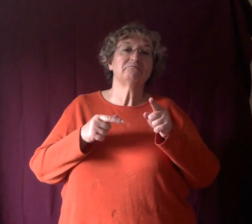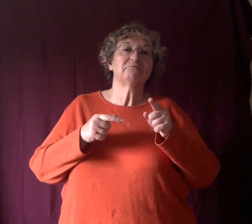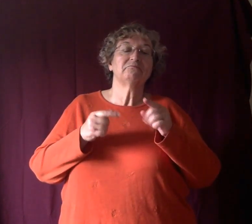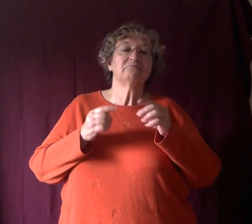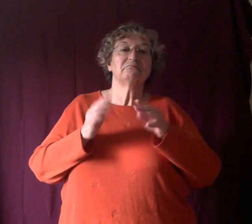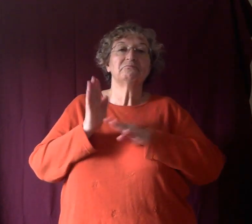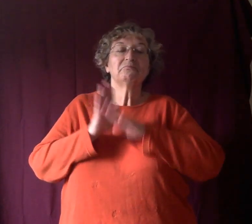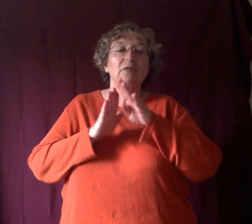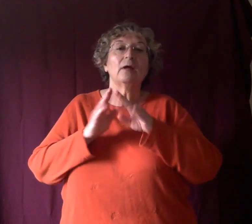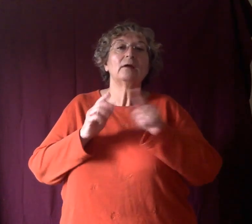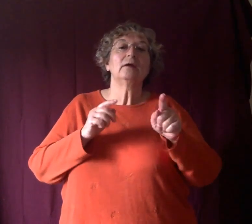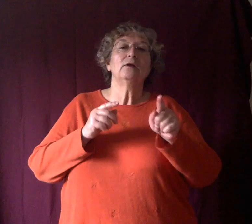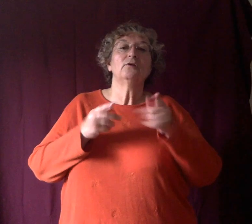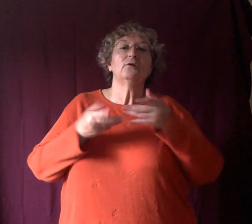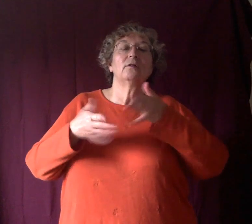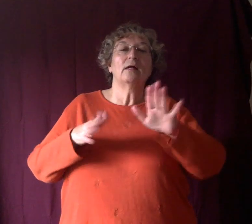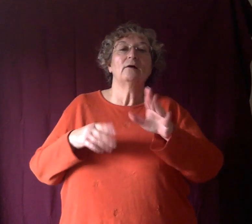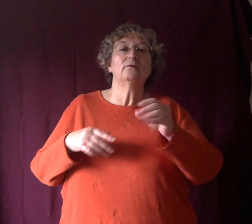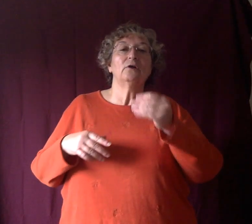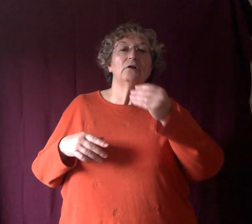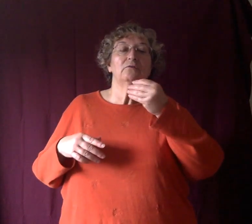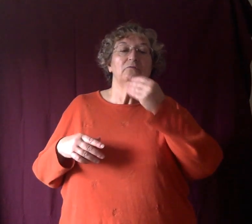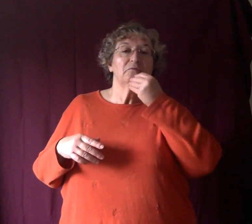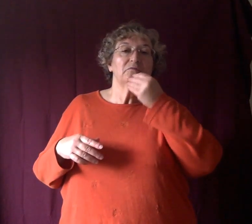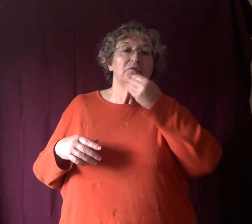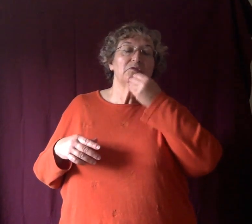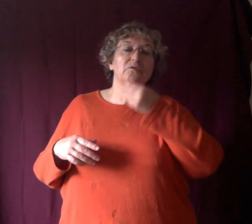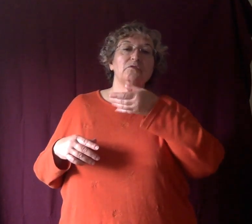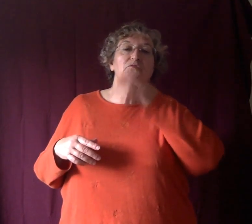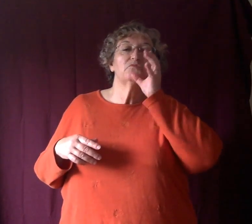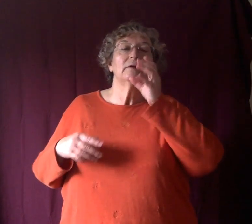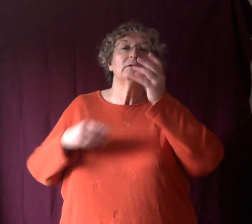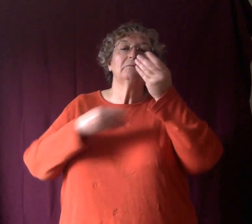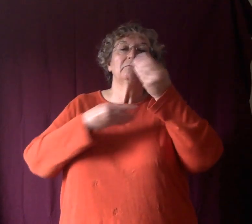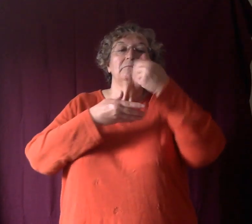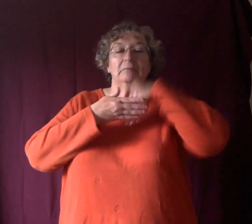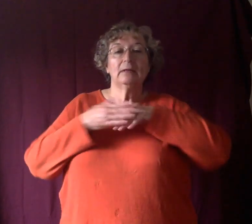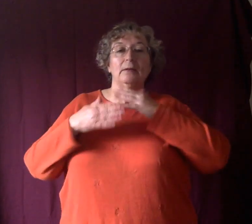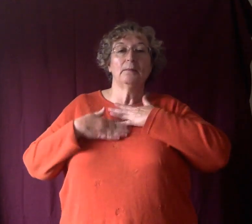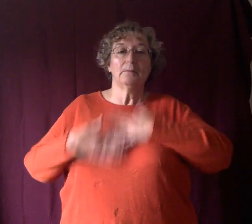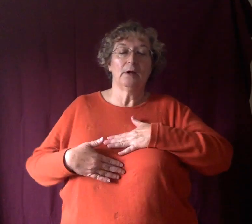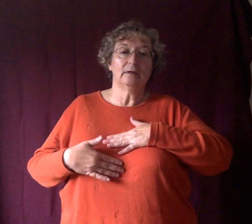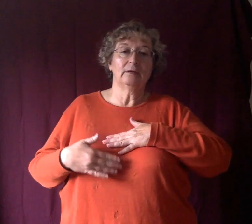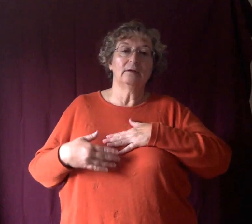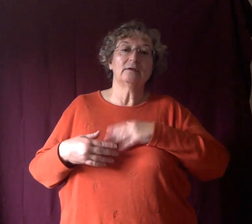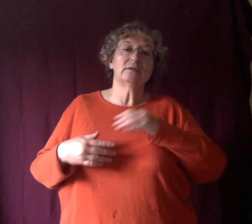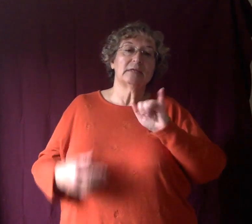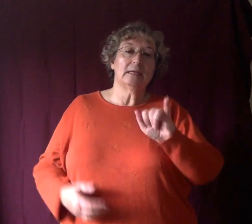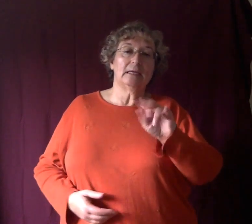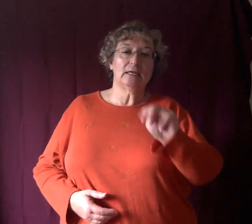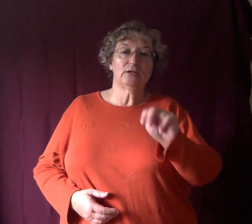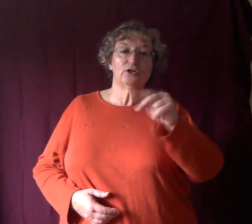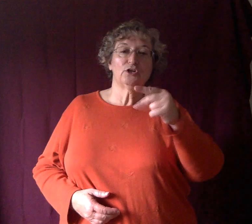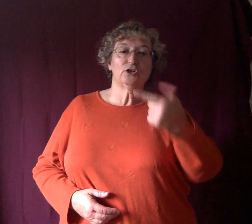beverages into our body. This process is known as ingestion. The second step, or the second function, will be known as